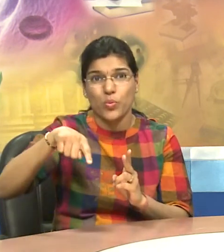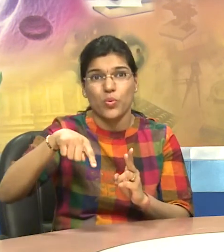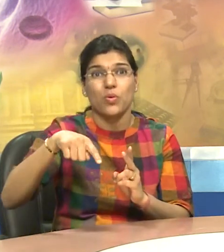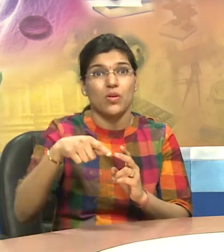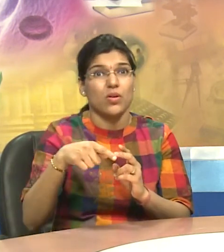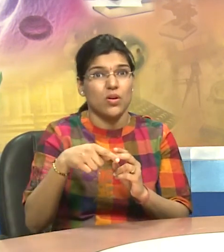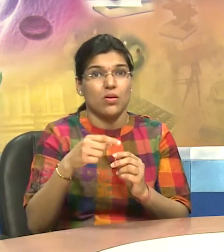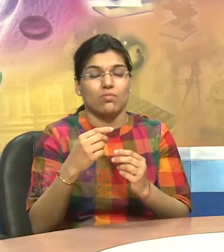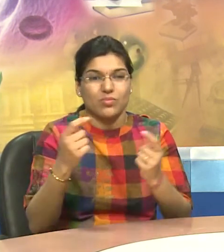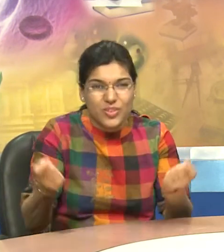fuzz.